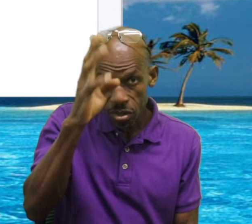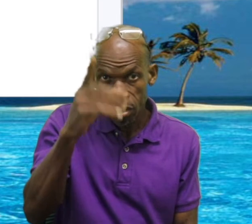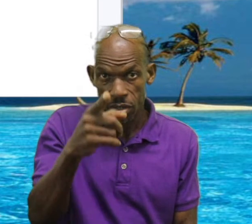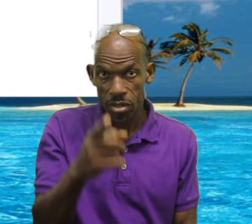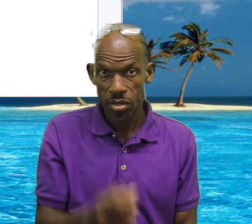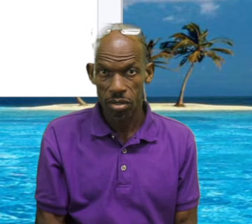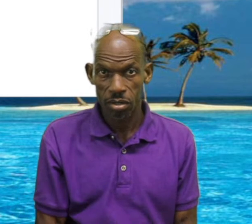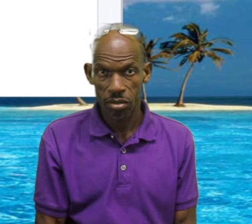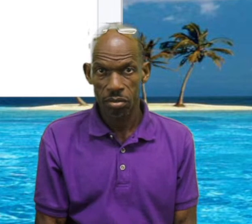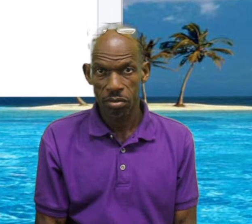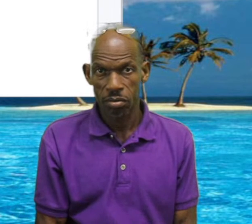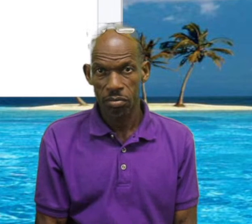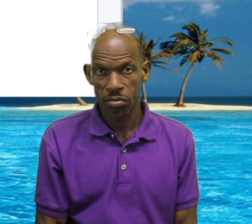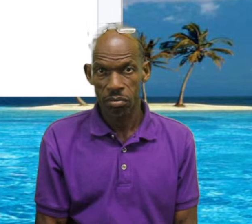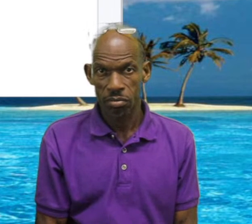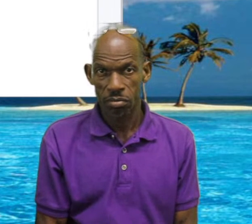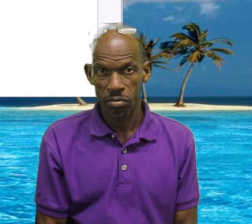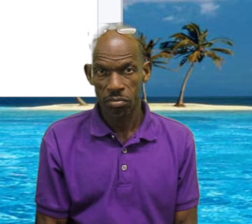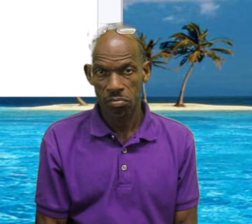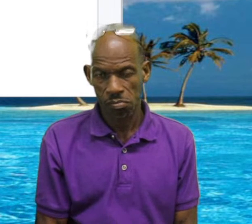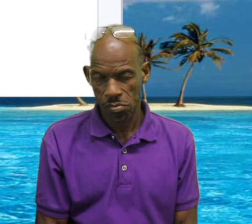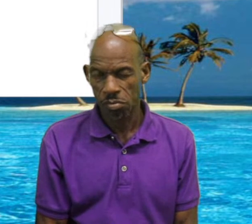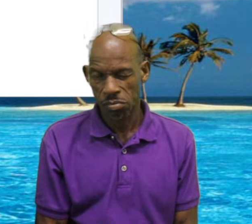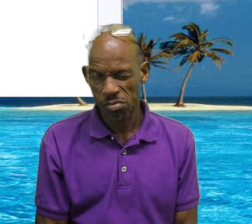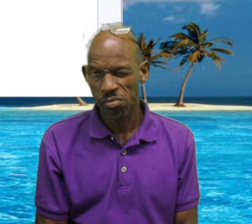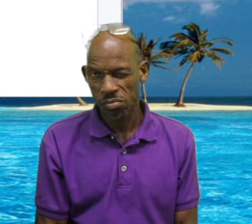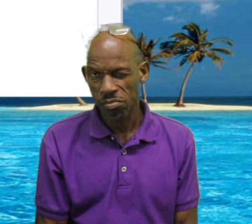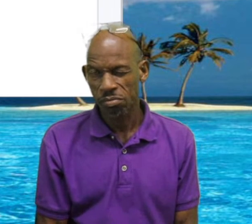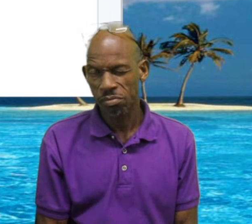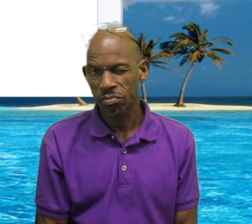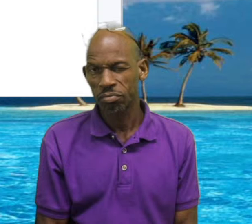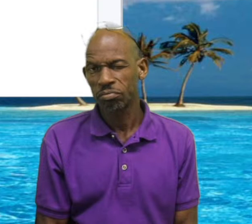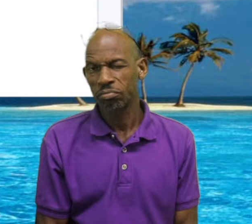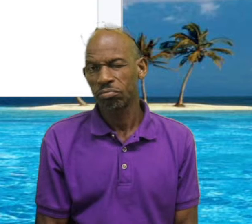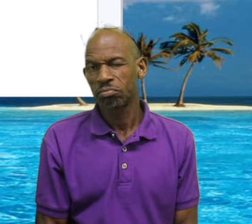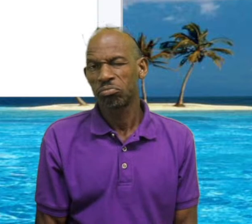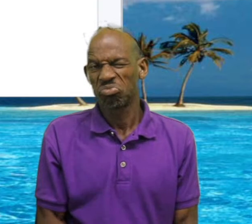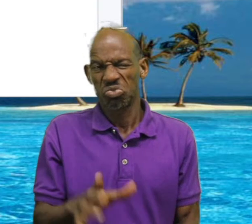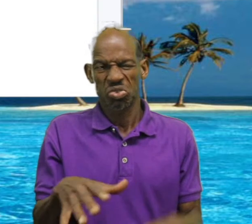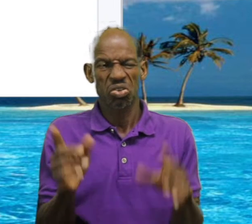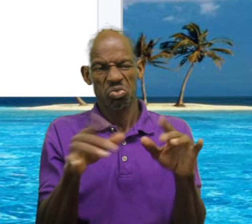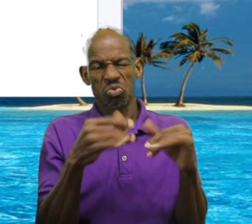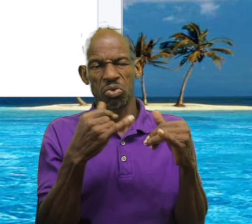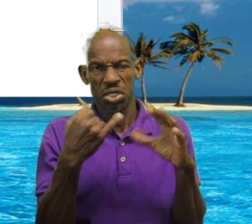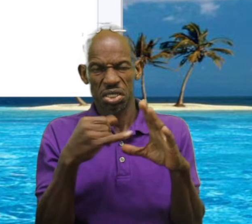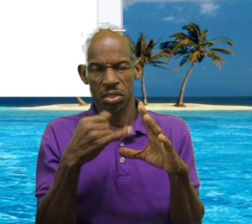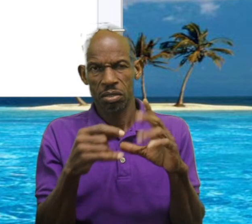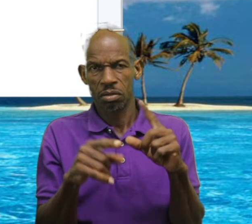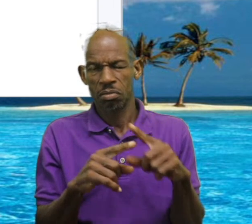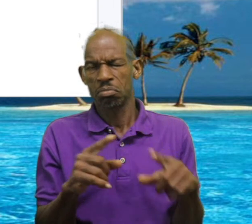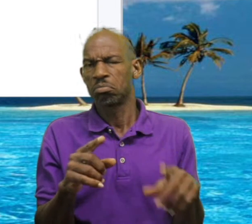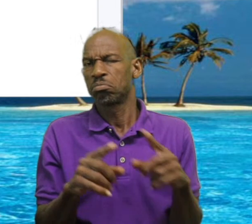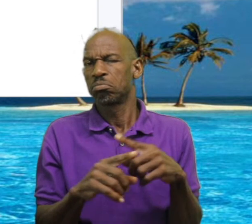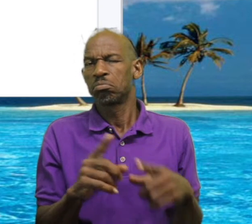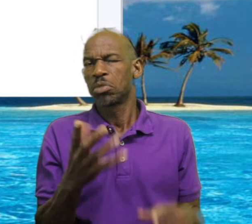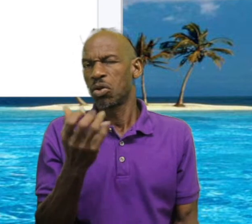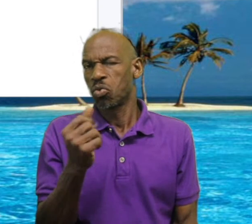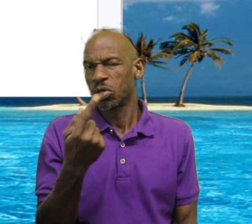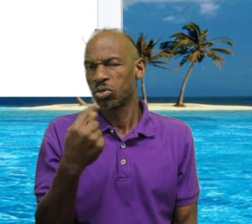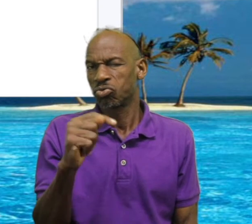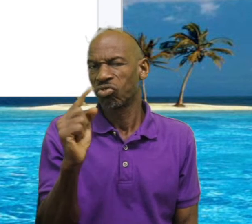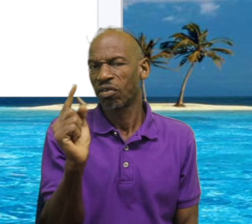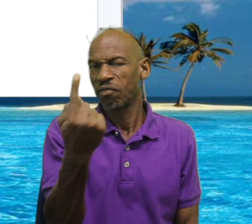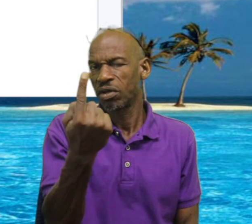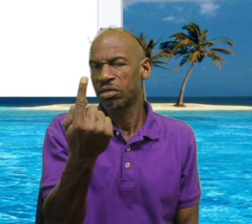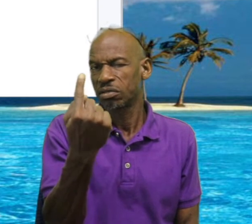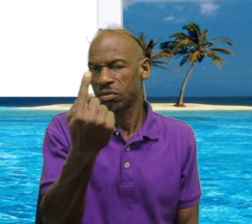try and see if you could think it up for yourself. I know you could go on the internet and search and find it. You could go on the internet and